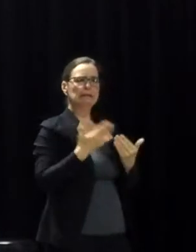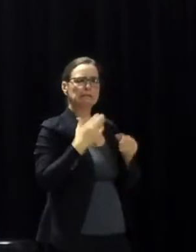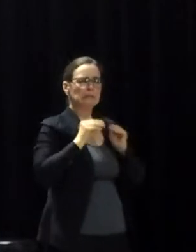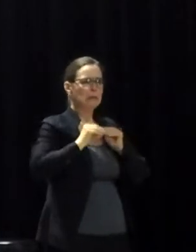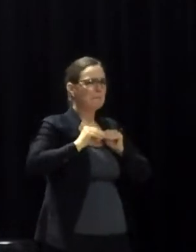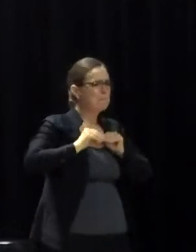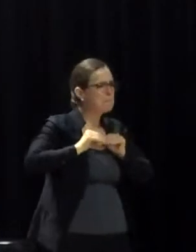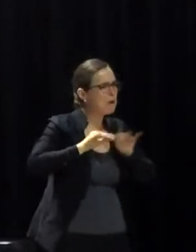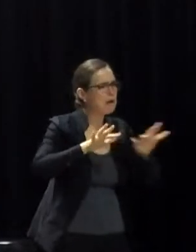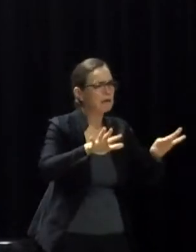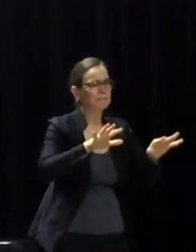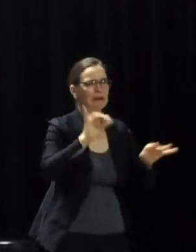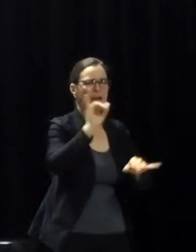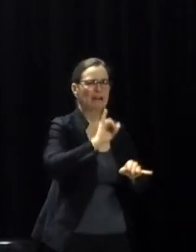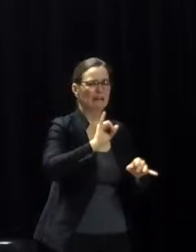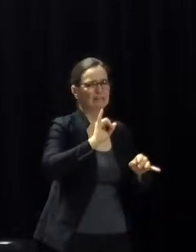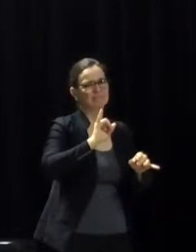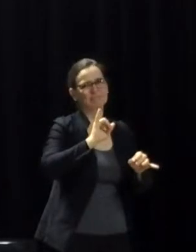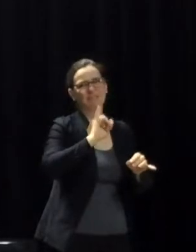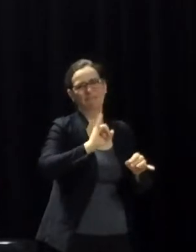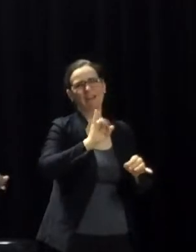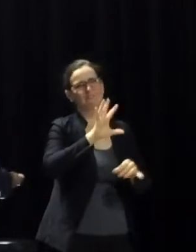on up.